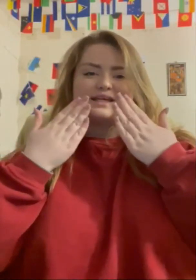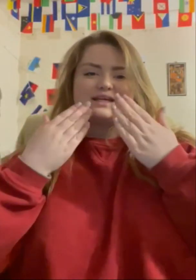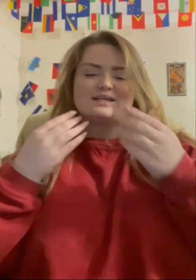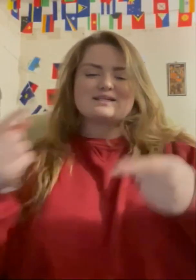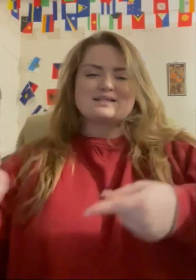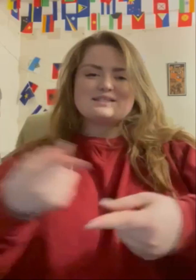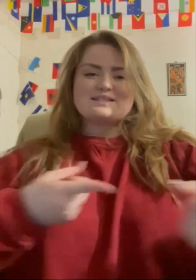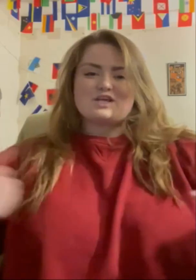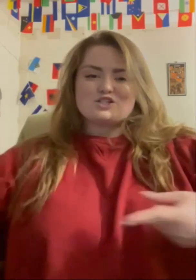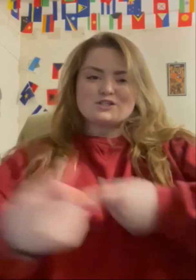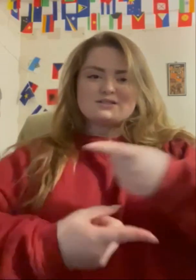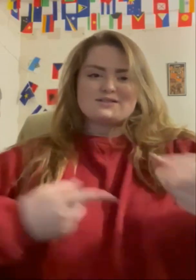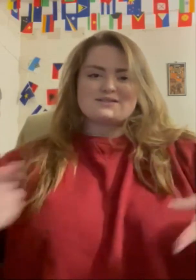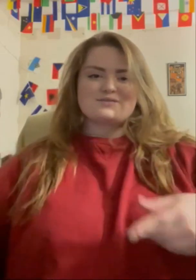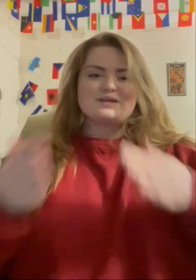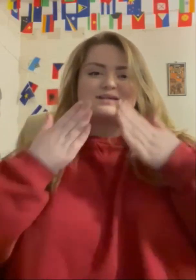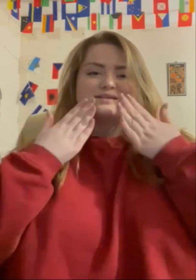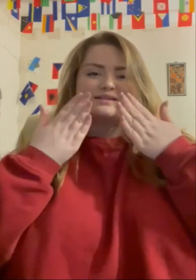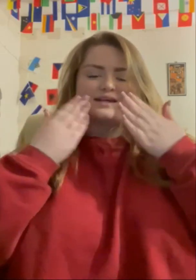study sessions,